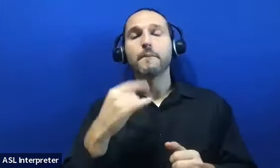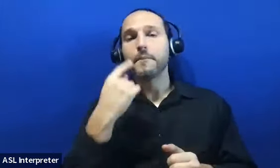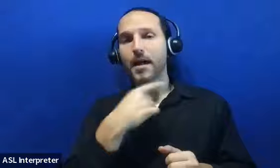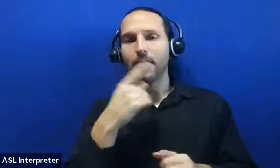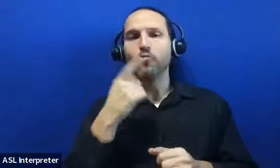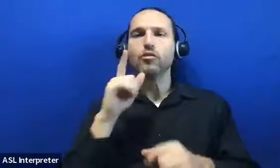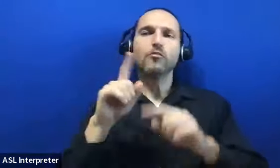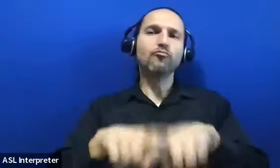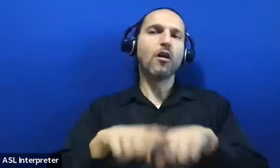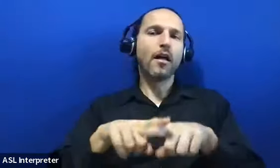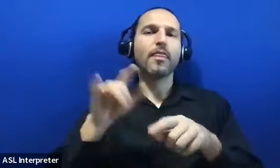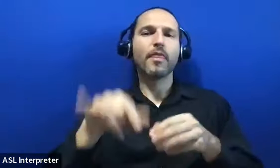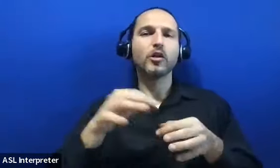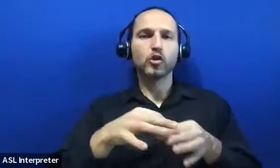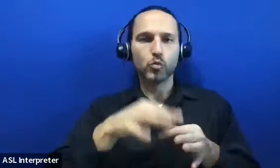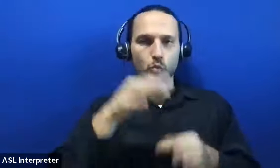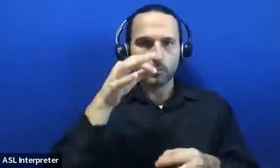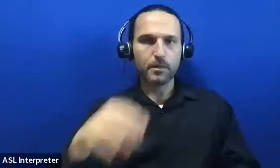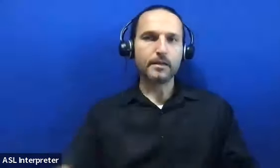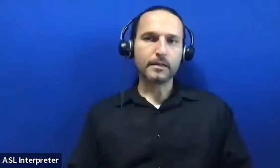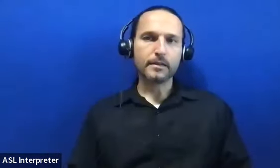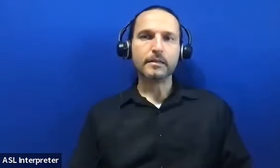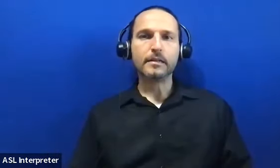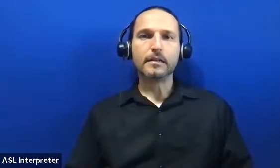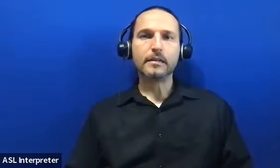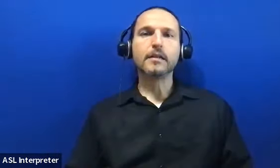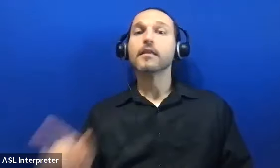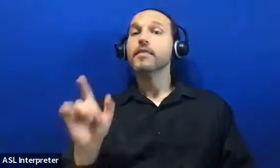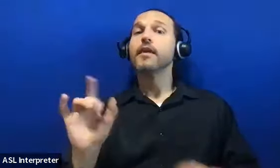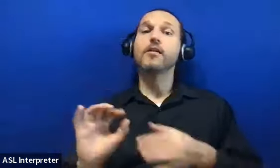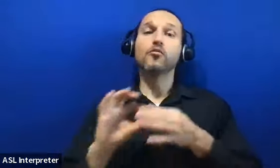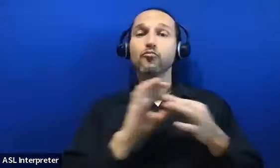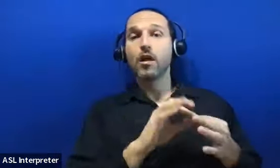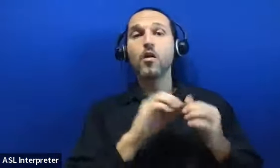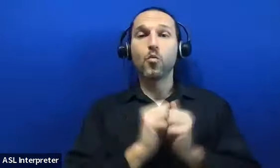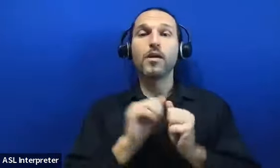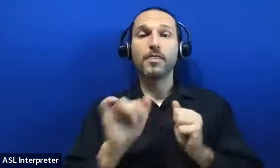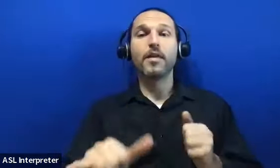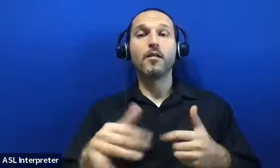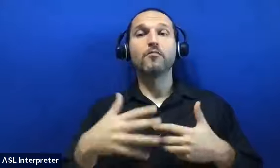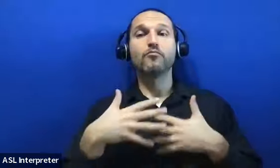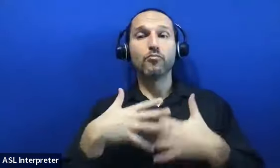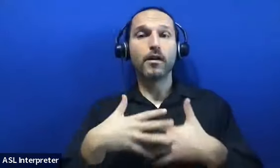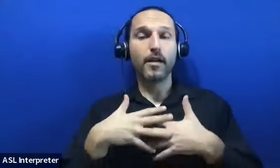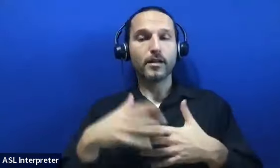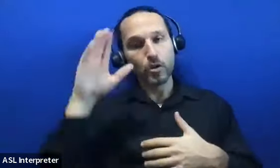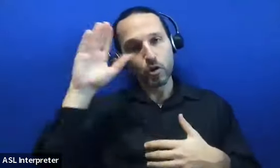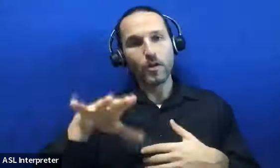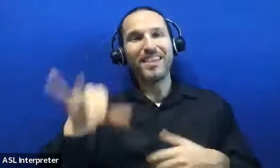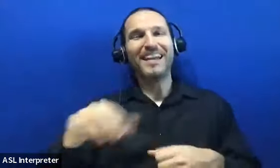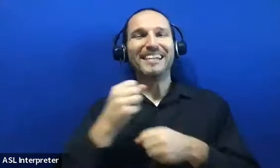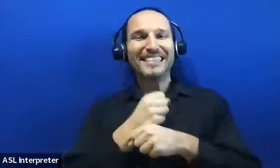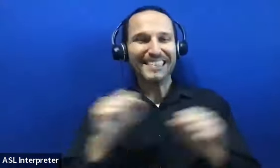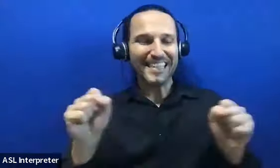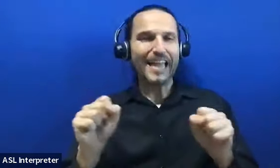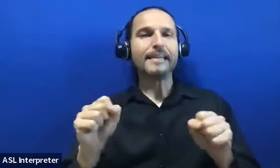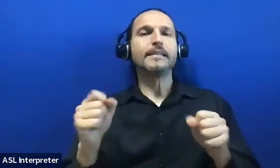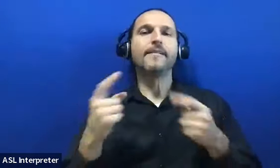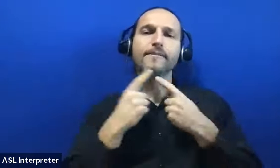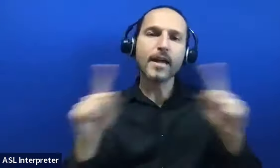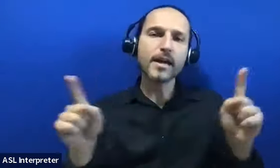been reliant on a tube. It all goes back to breathing. As we know, safe, effective eating